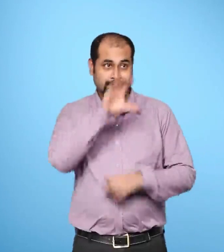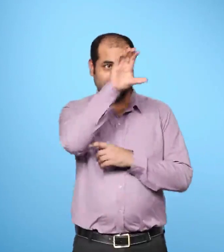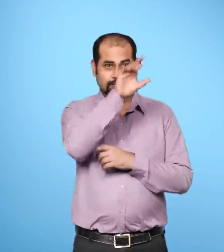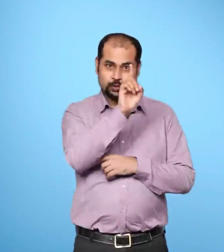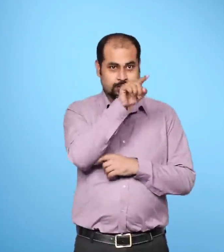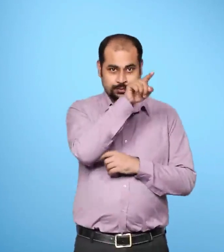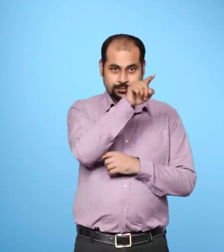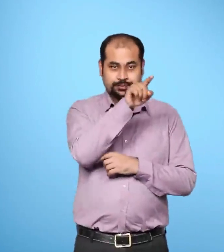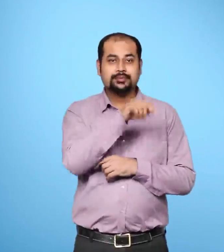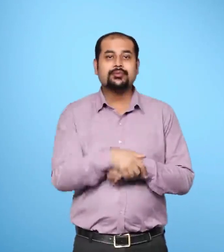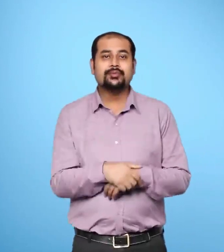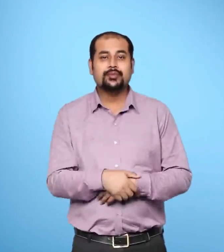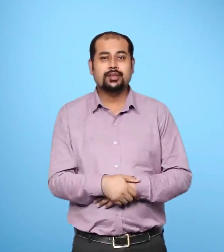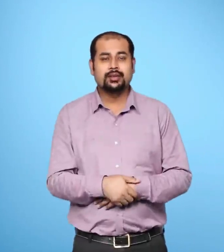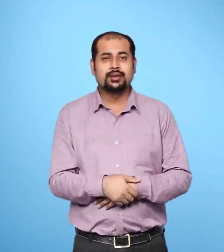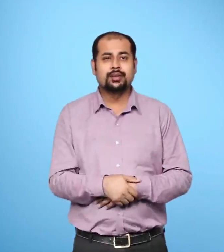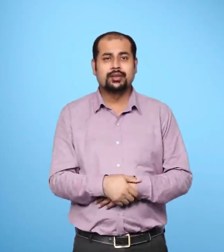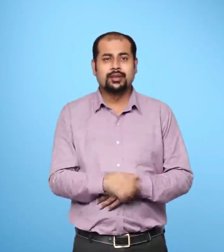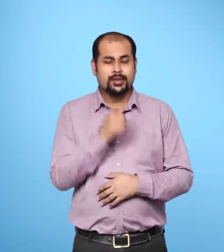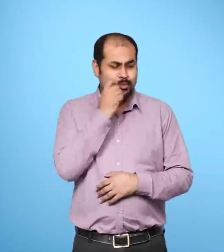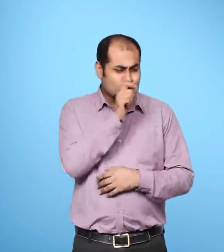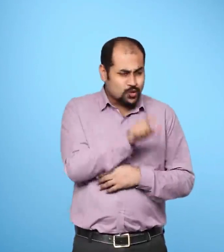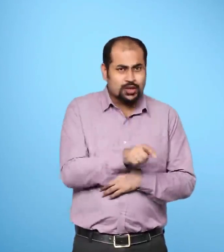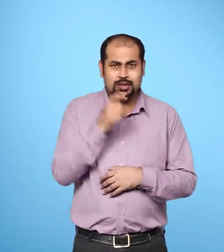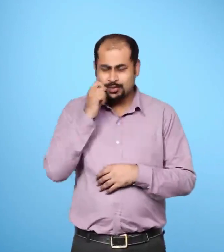Part 1 presents the conversation between 2 boys.